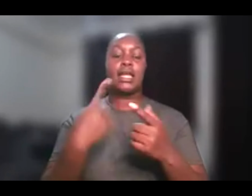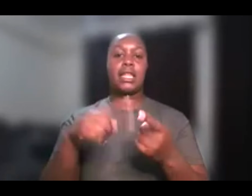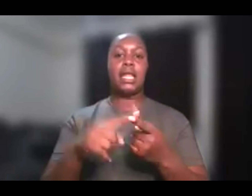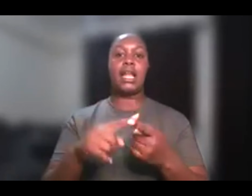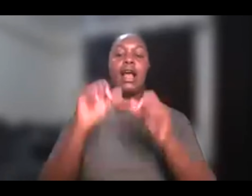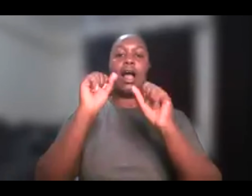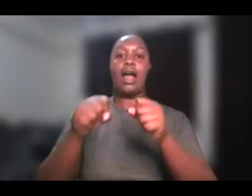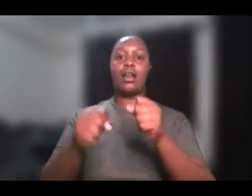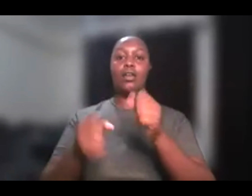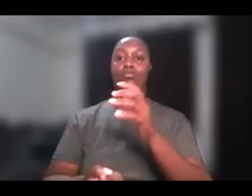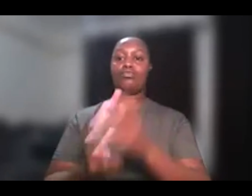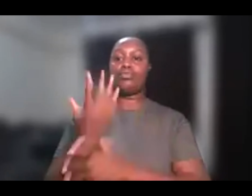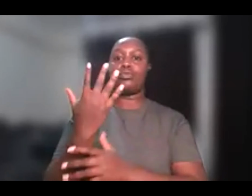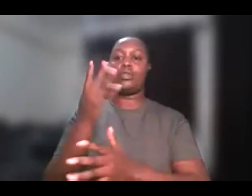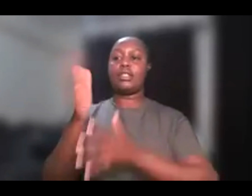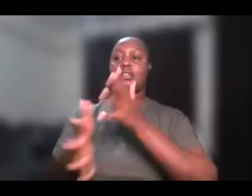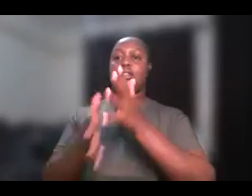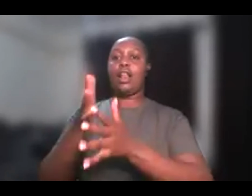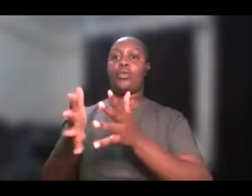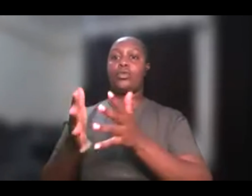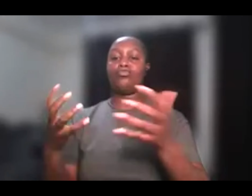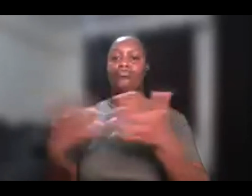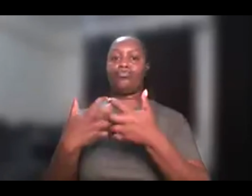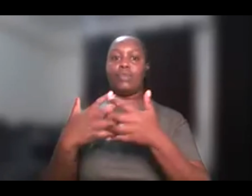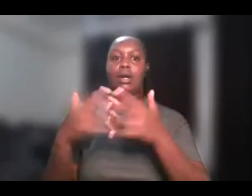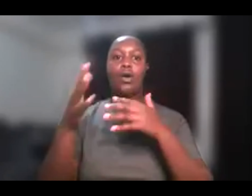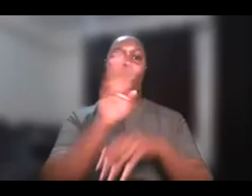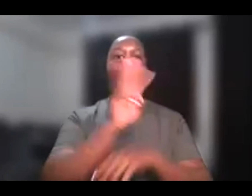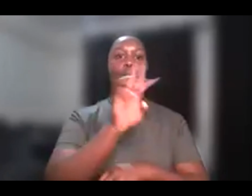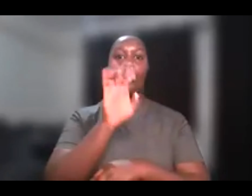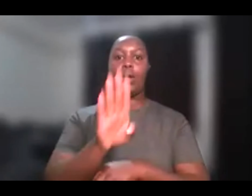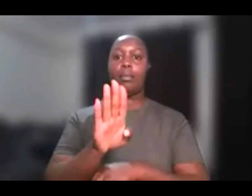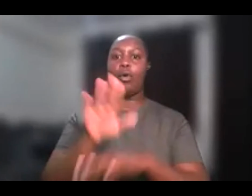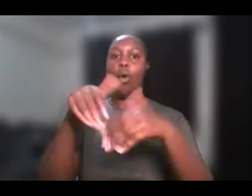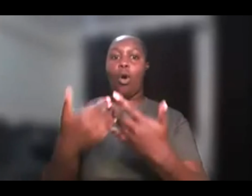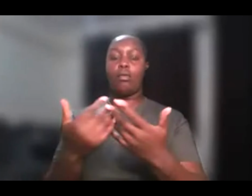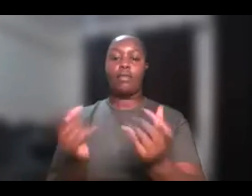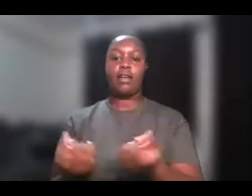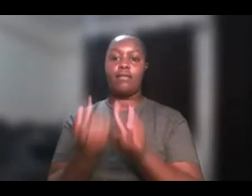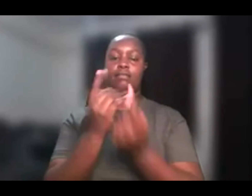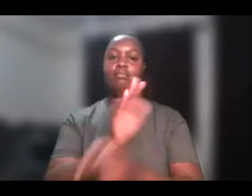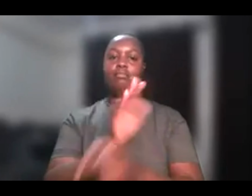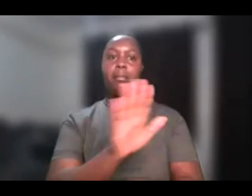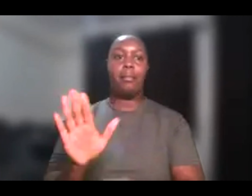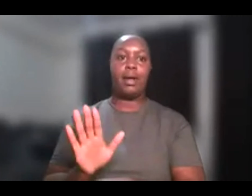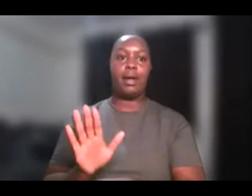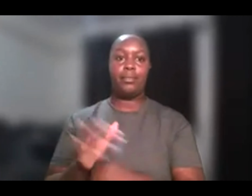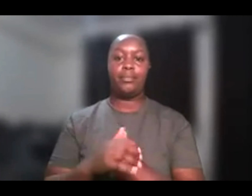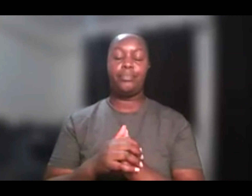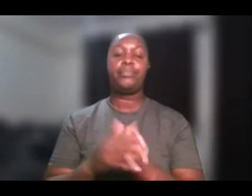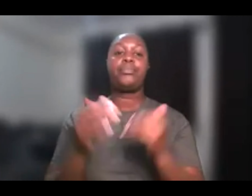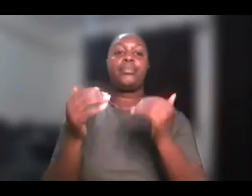on your website, or maybe even at live events, as it would be. And as well, our